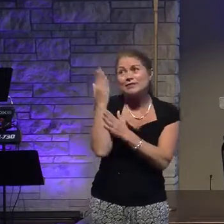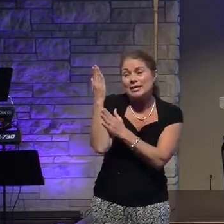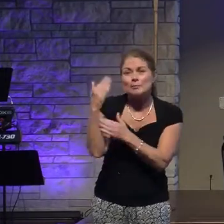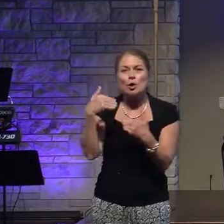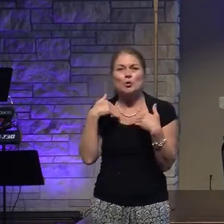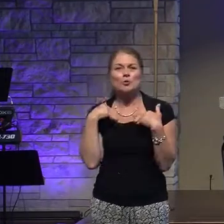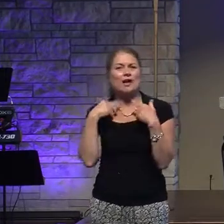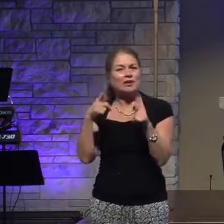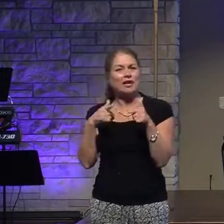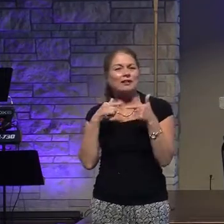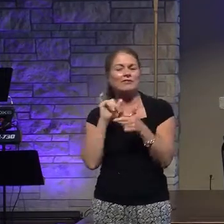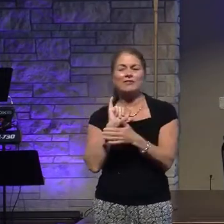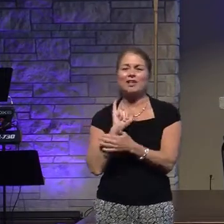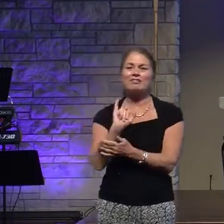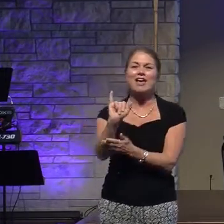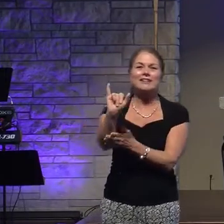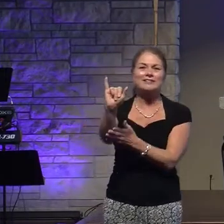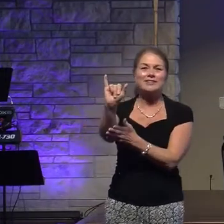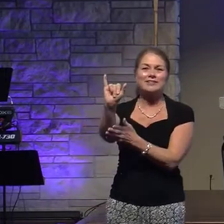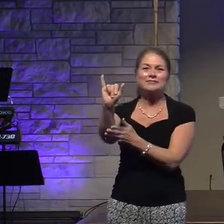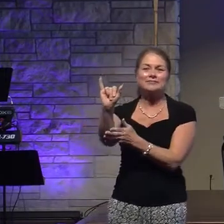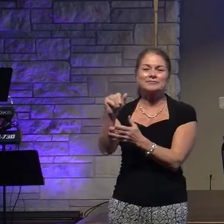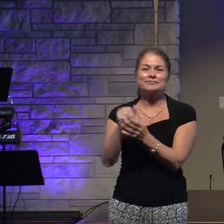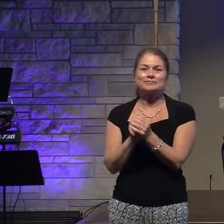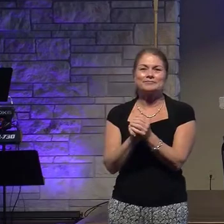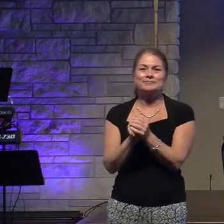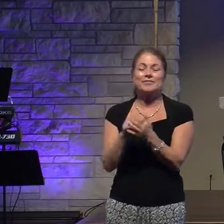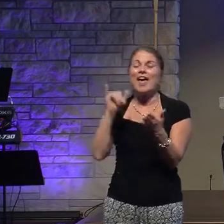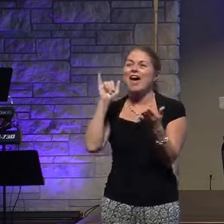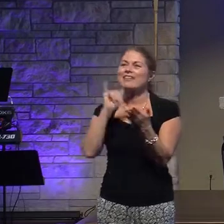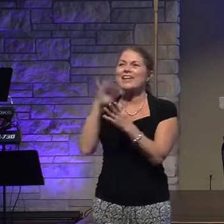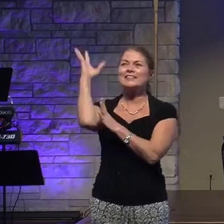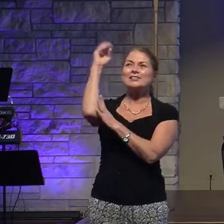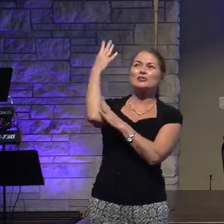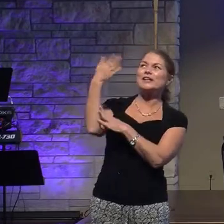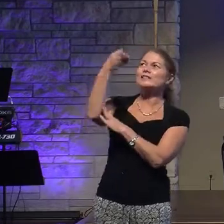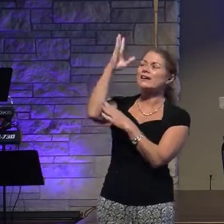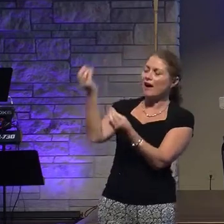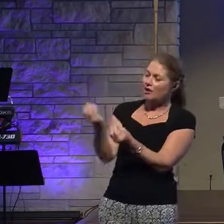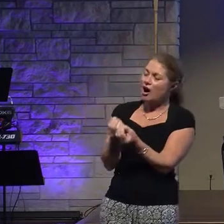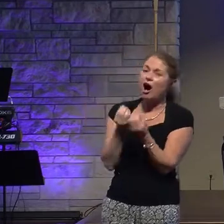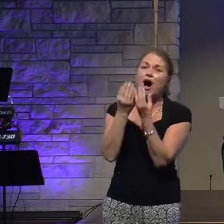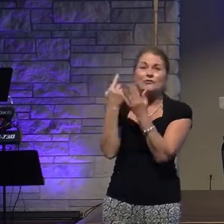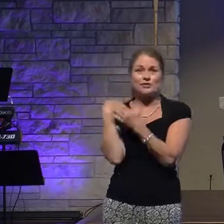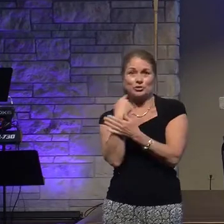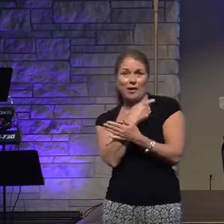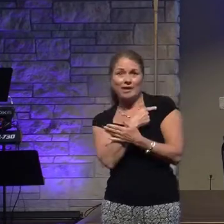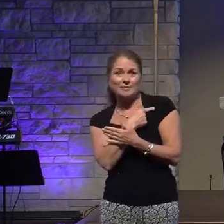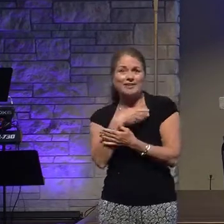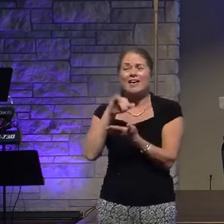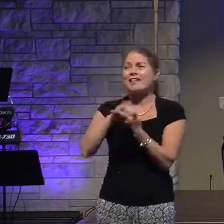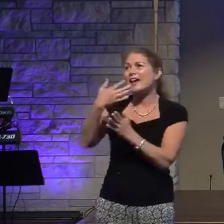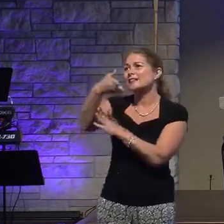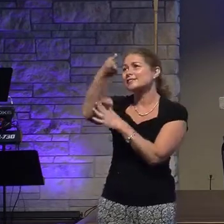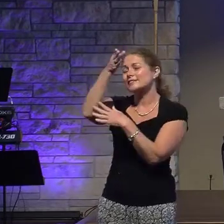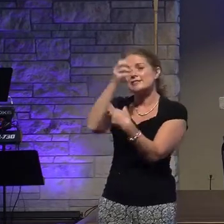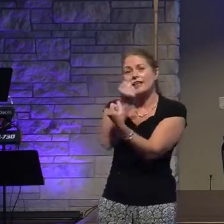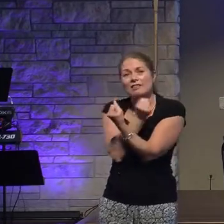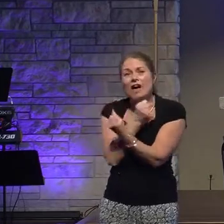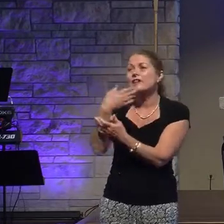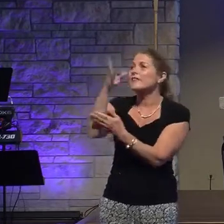would have everlasting life. See, that is the grace that God offers to us. That is the love that God offers to